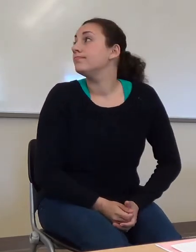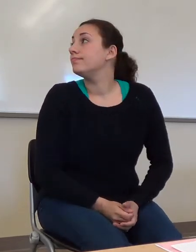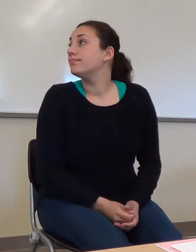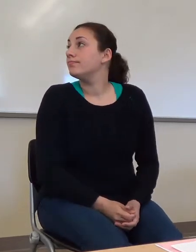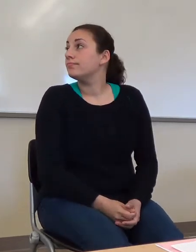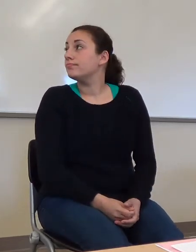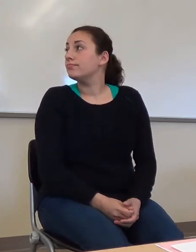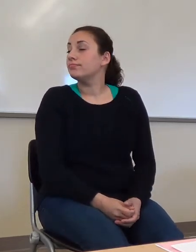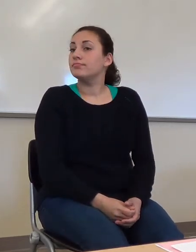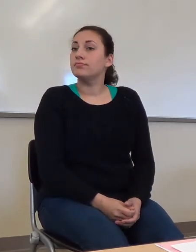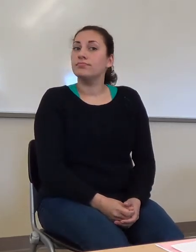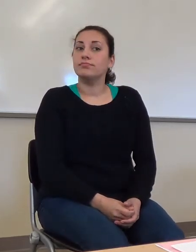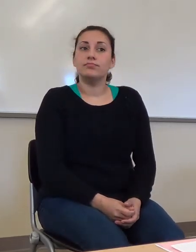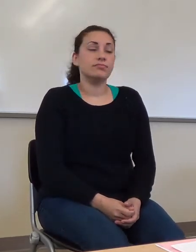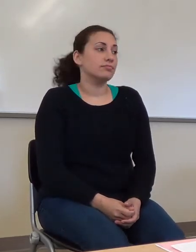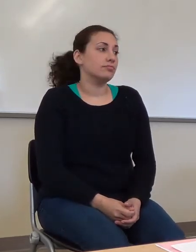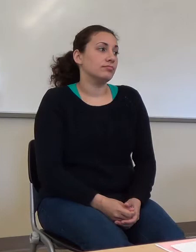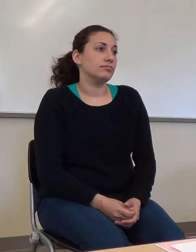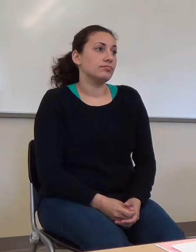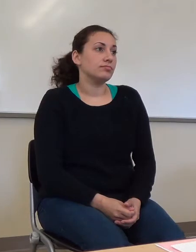add to this and